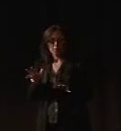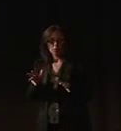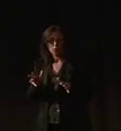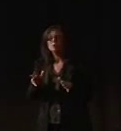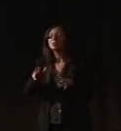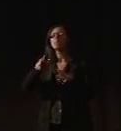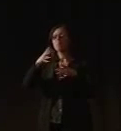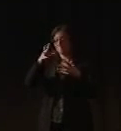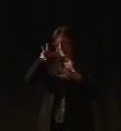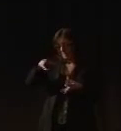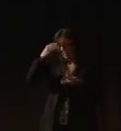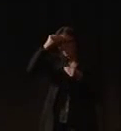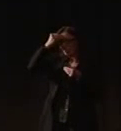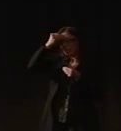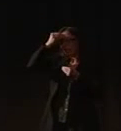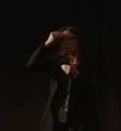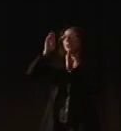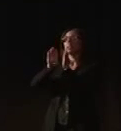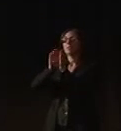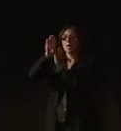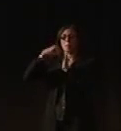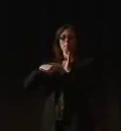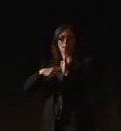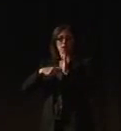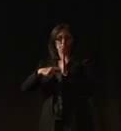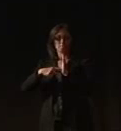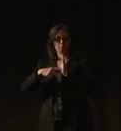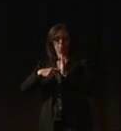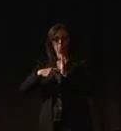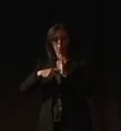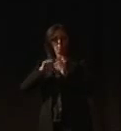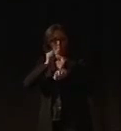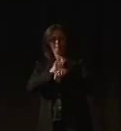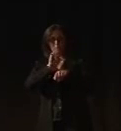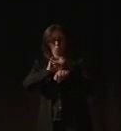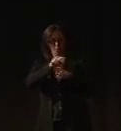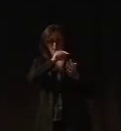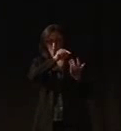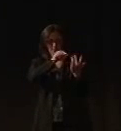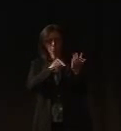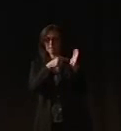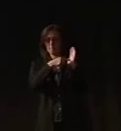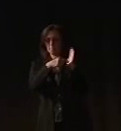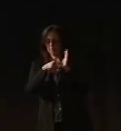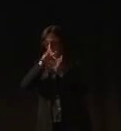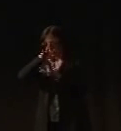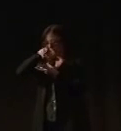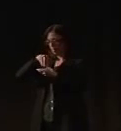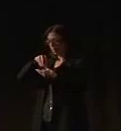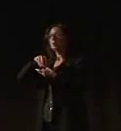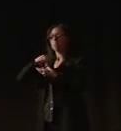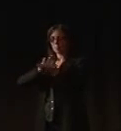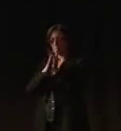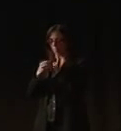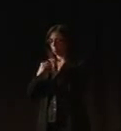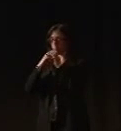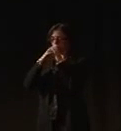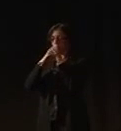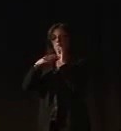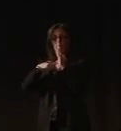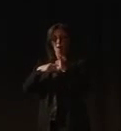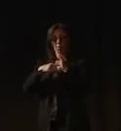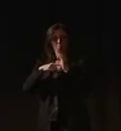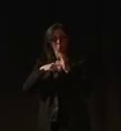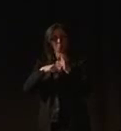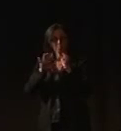learning systems do. Now, in learning theory, there are theorems that state conditions that are necessary and